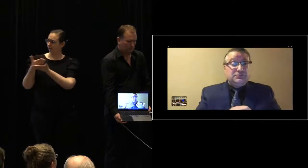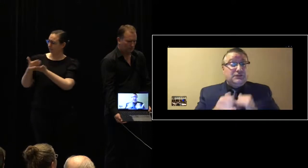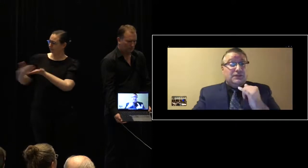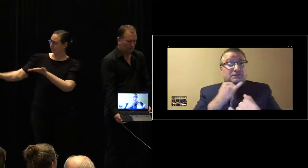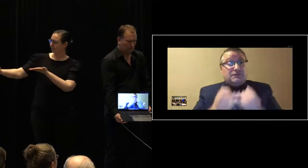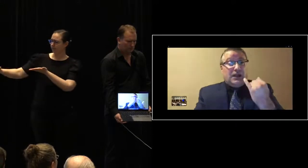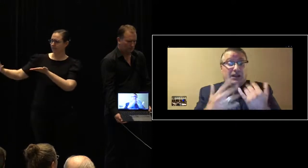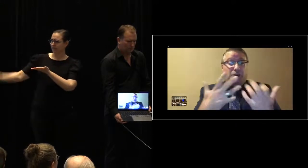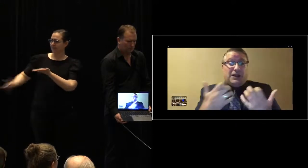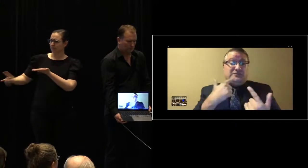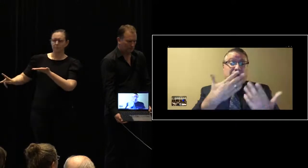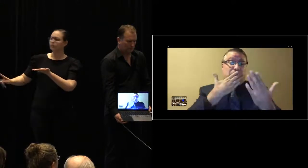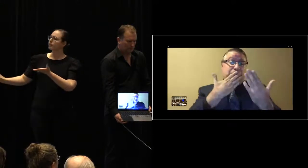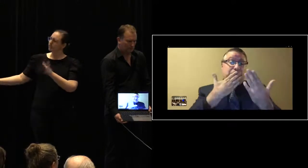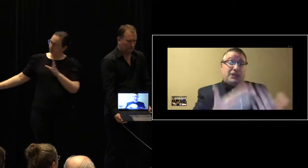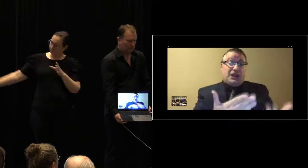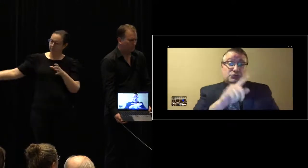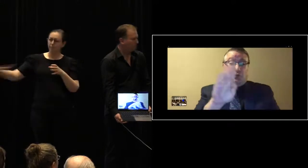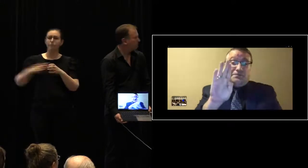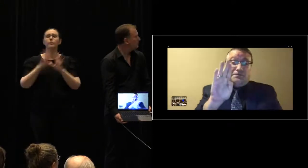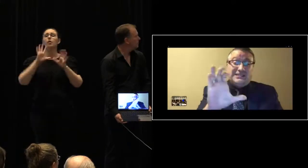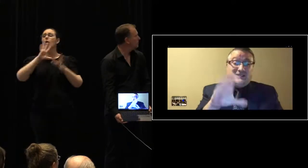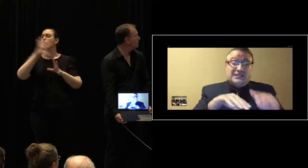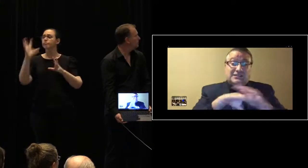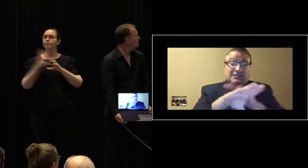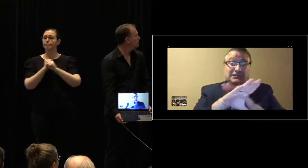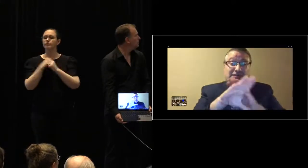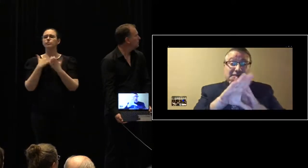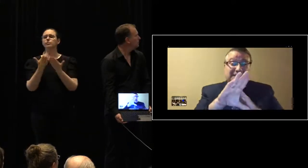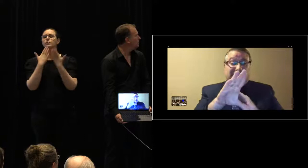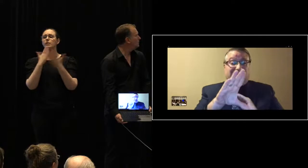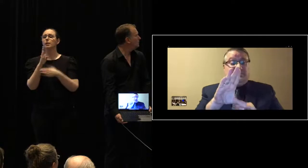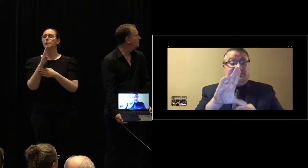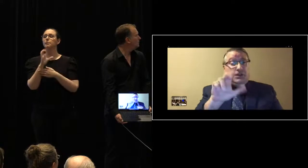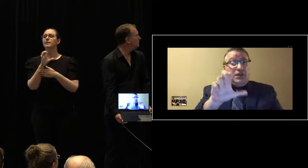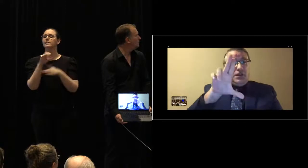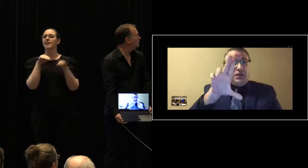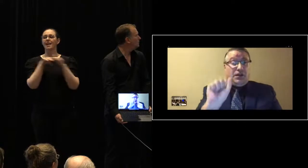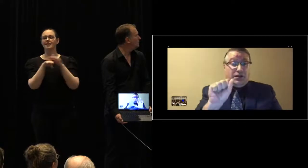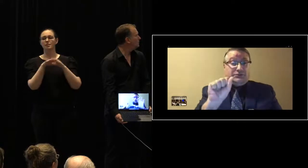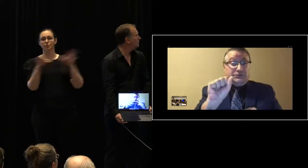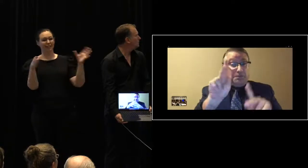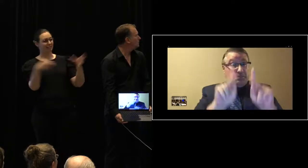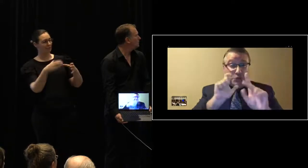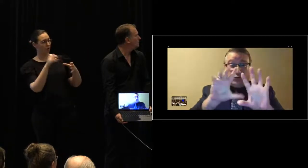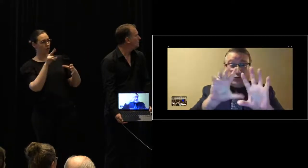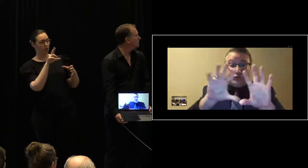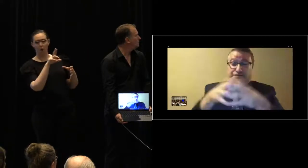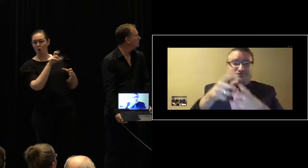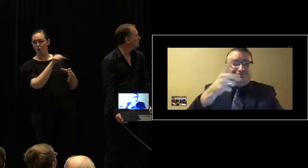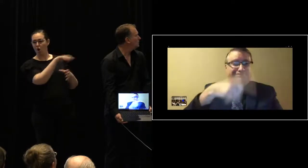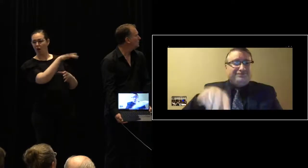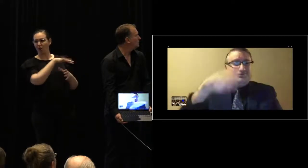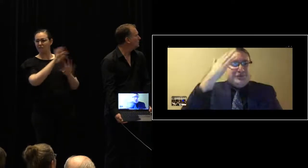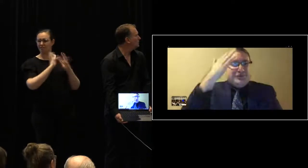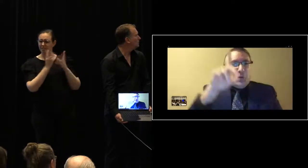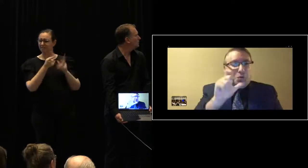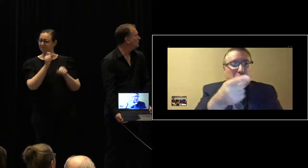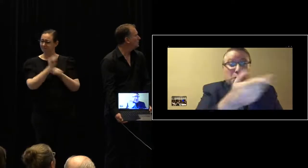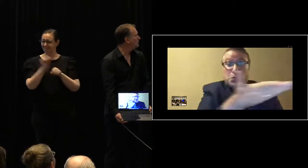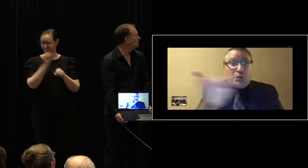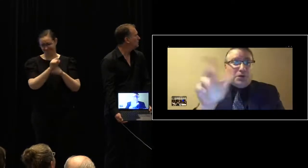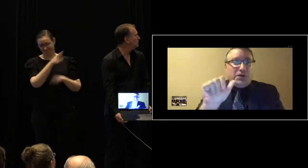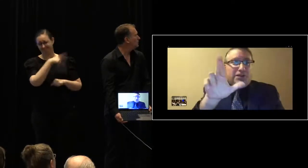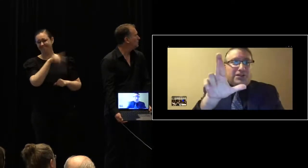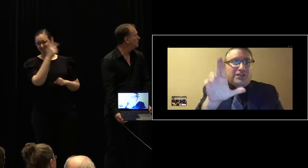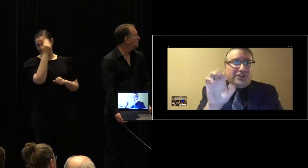us without us applies. And I want to thank BC for the Accessibility Caucus,